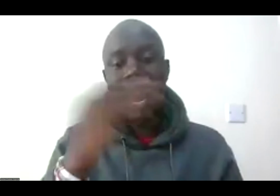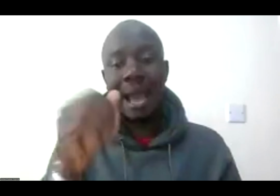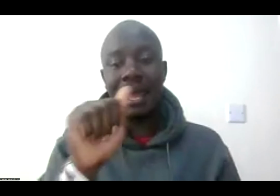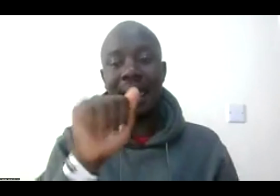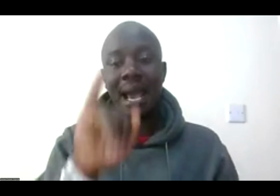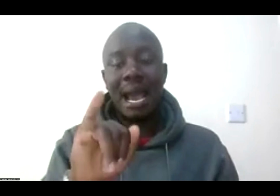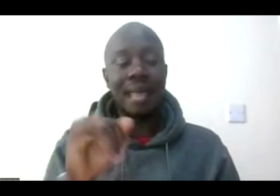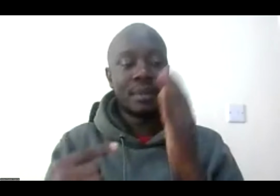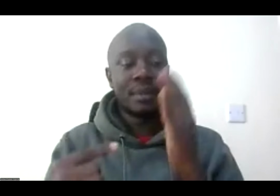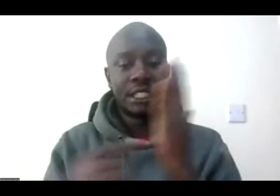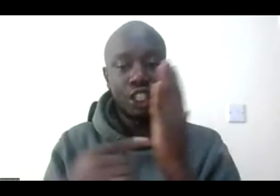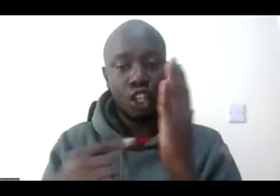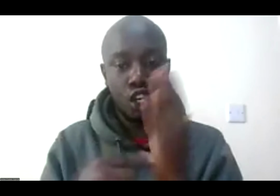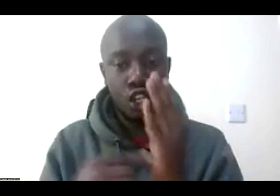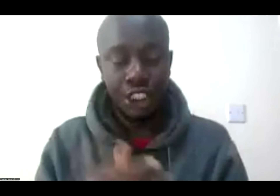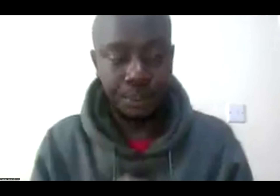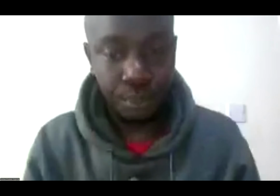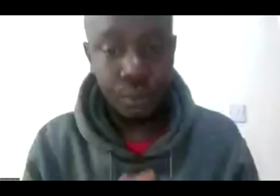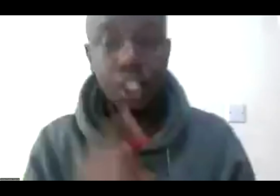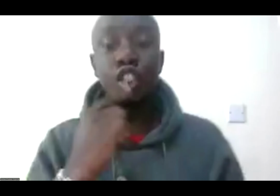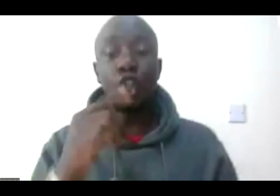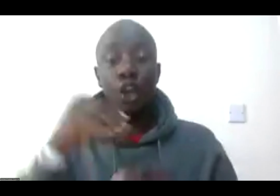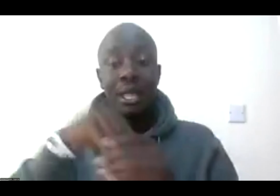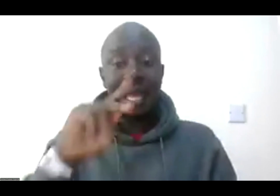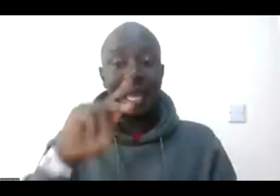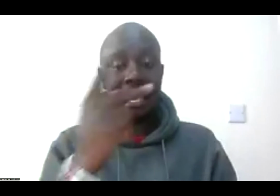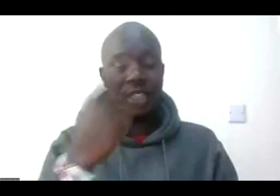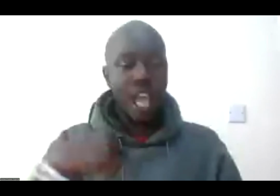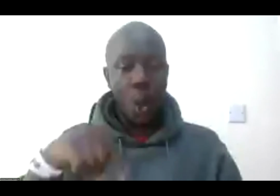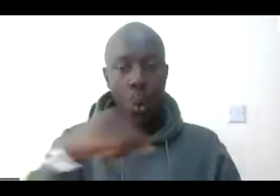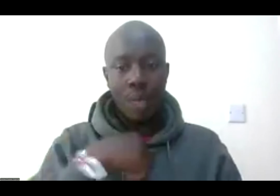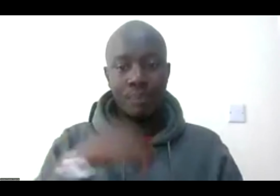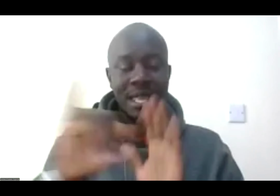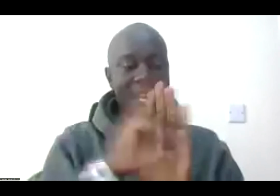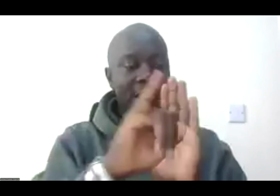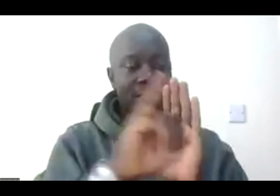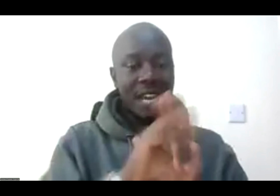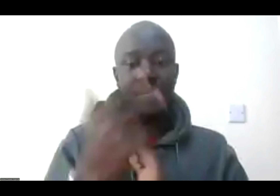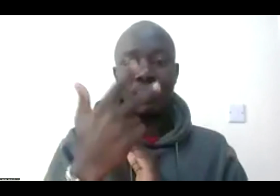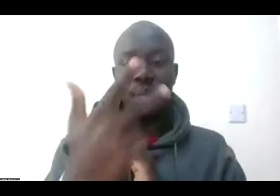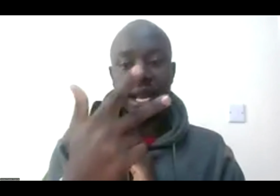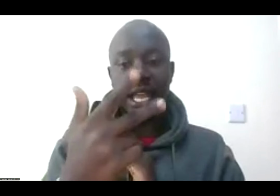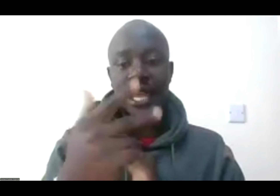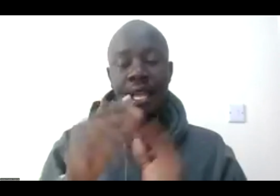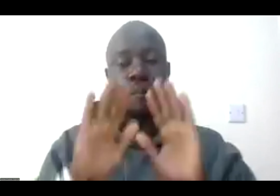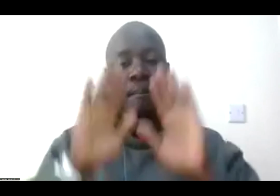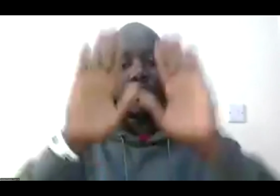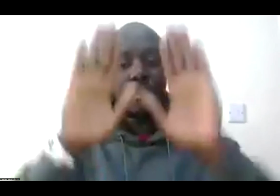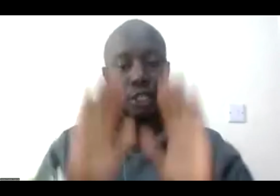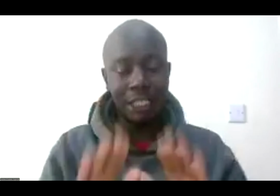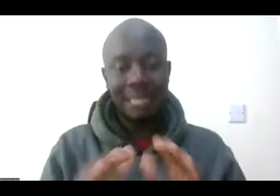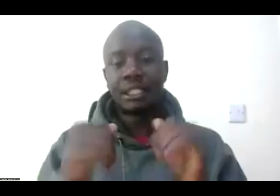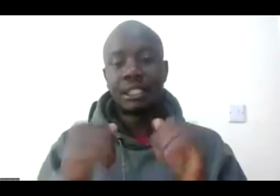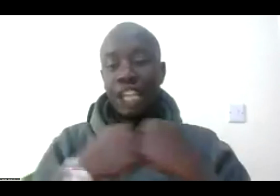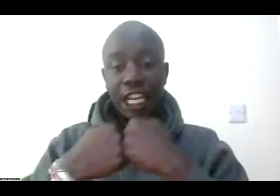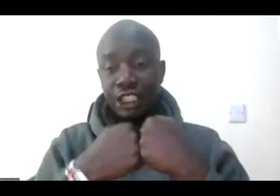Why? Because language and sign language continues to be underrepresented in the developing world in terms